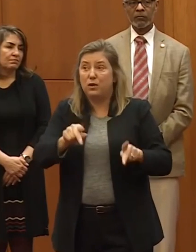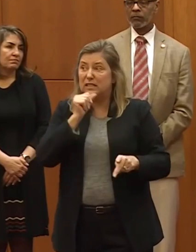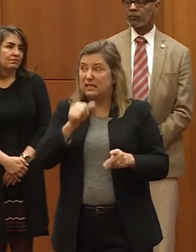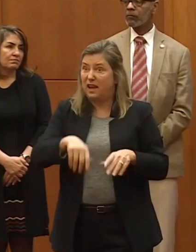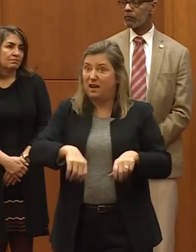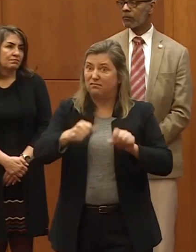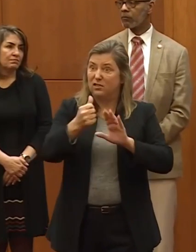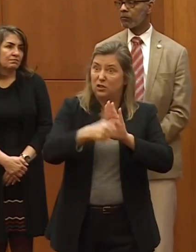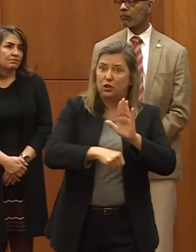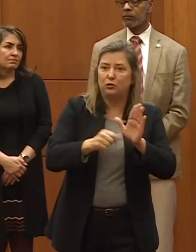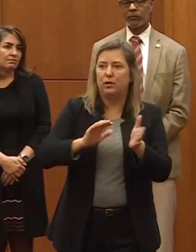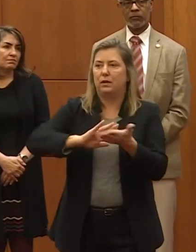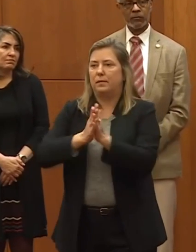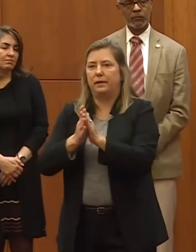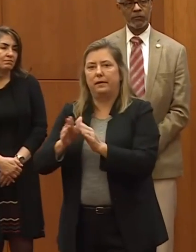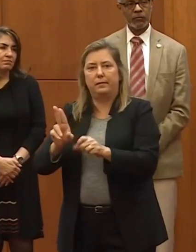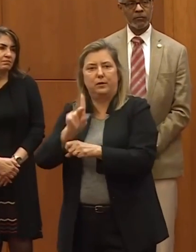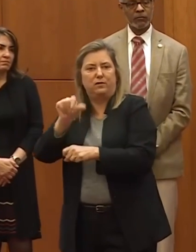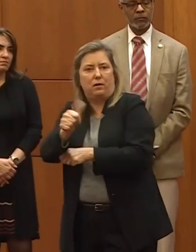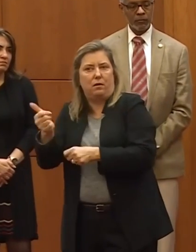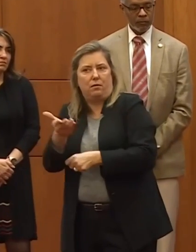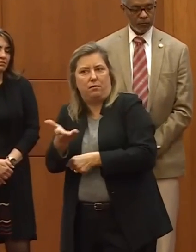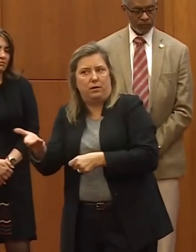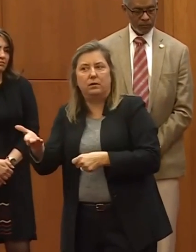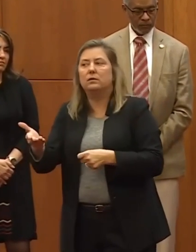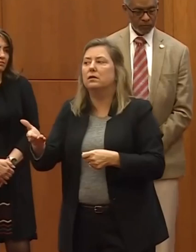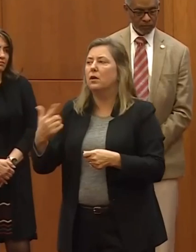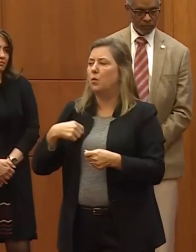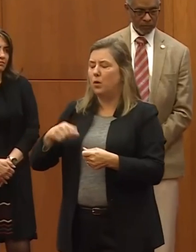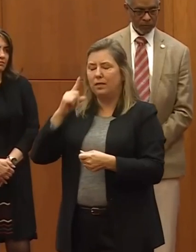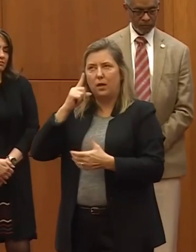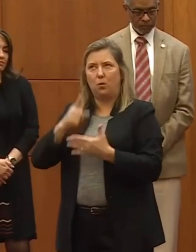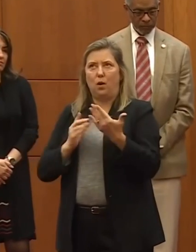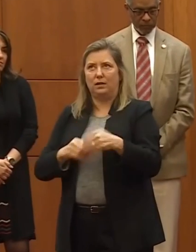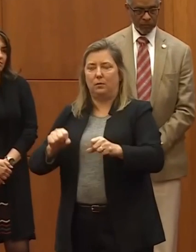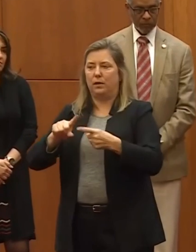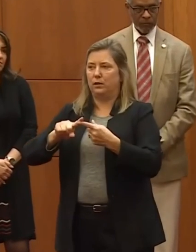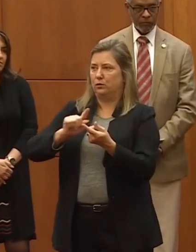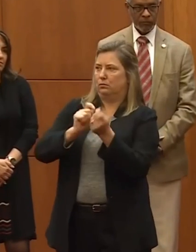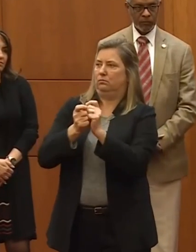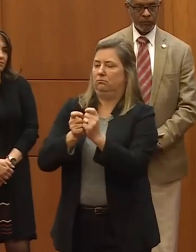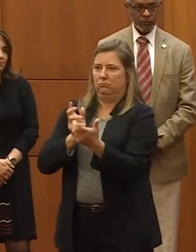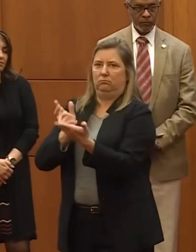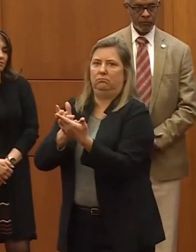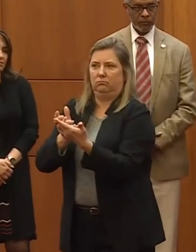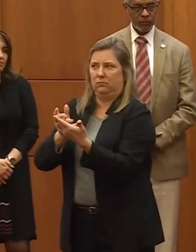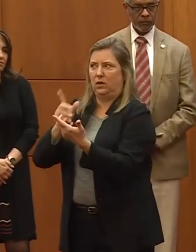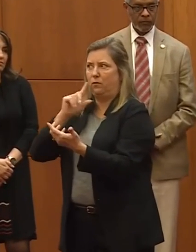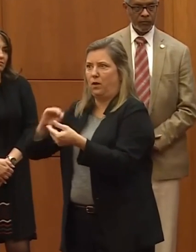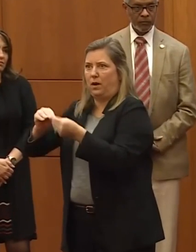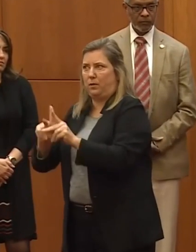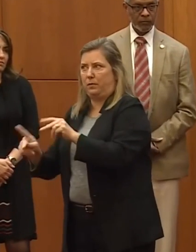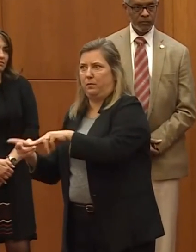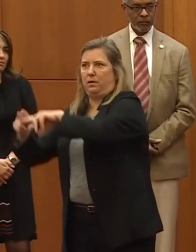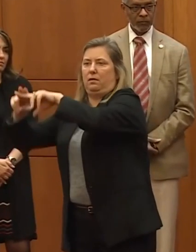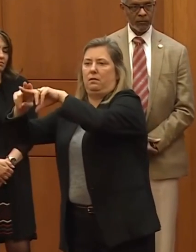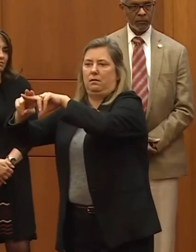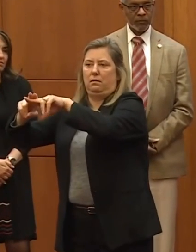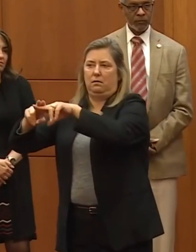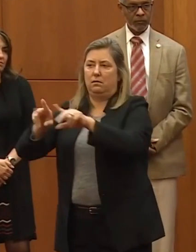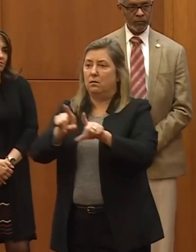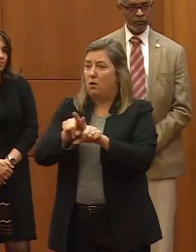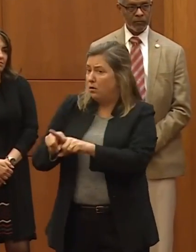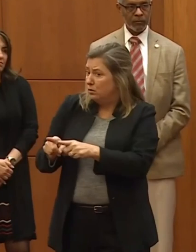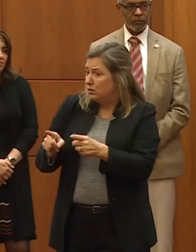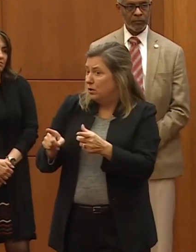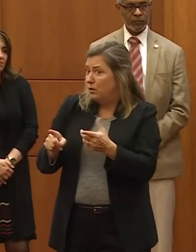that be required. So we are looking at what our surge capacity is with existing structures and also how that might